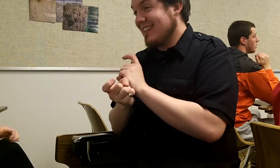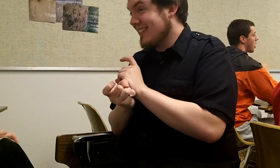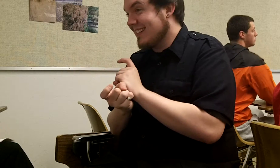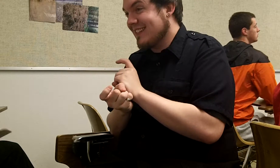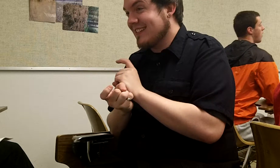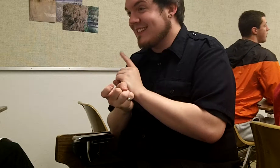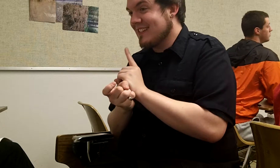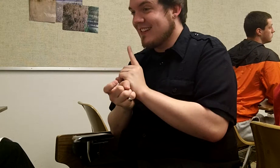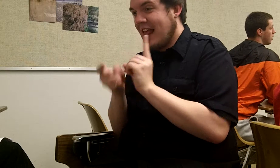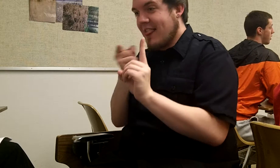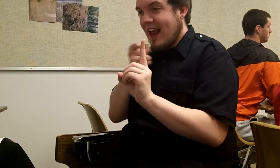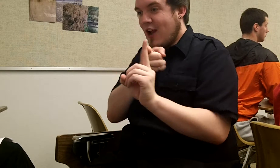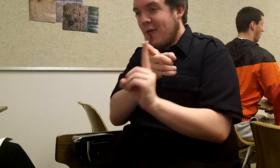arrows around here. Actually, I can just do this one.